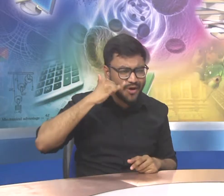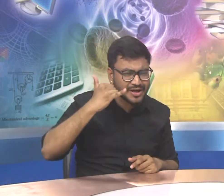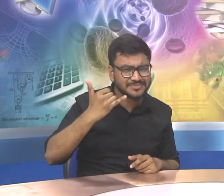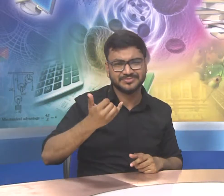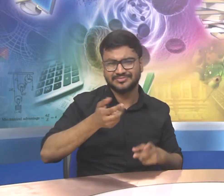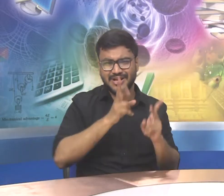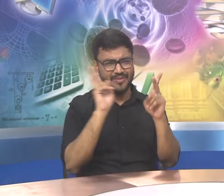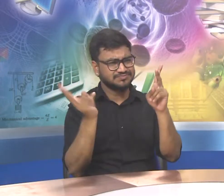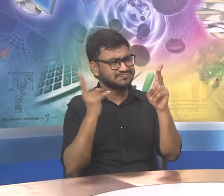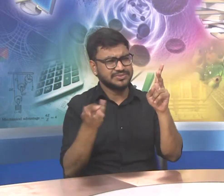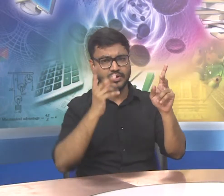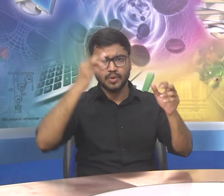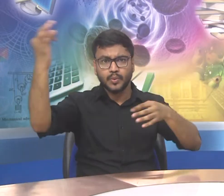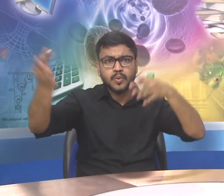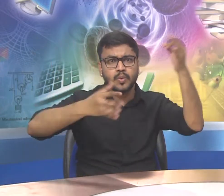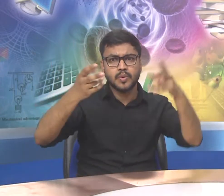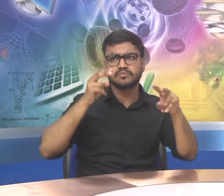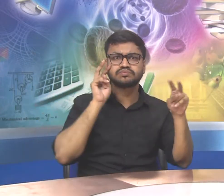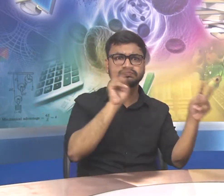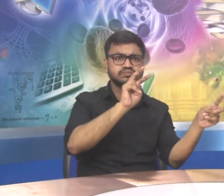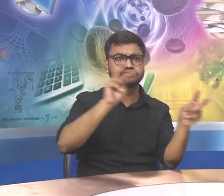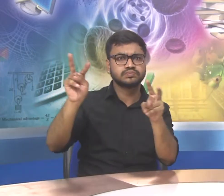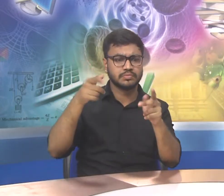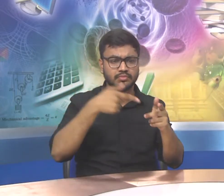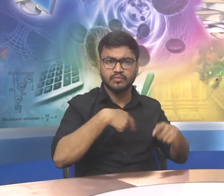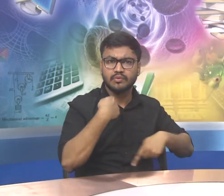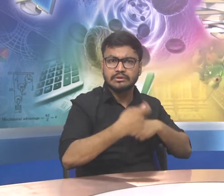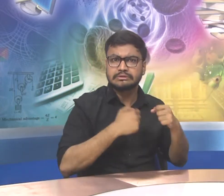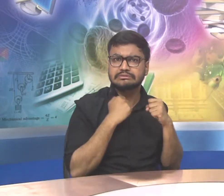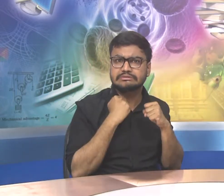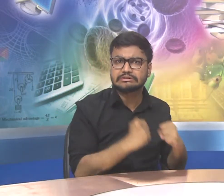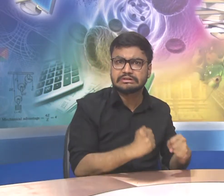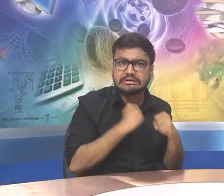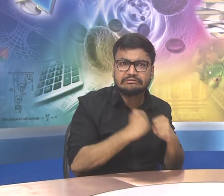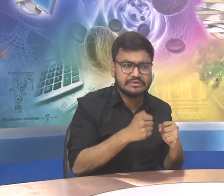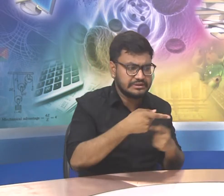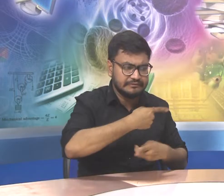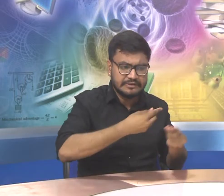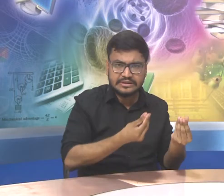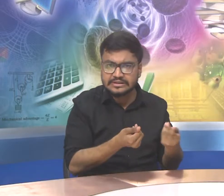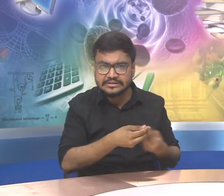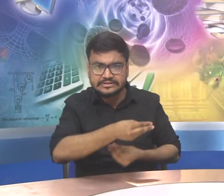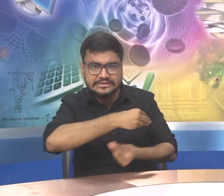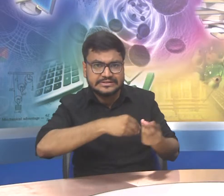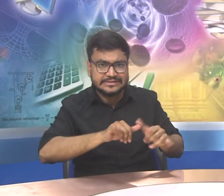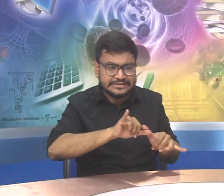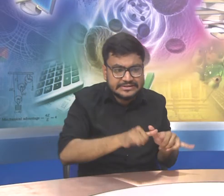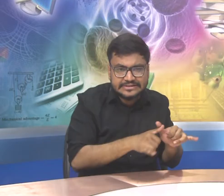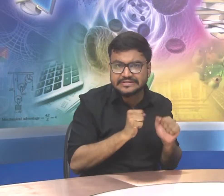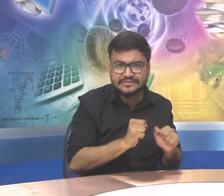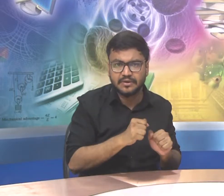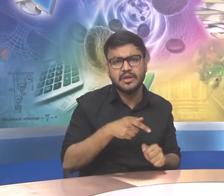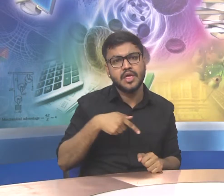industrial units, use of new technology and market activities.